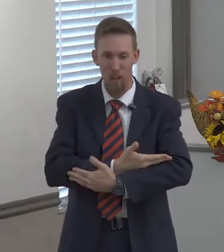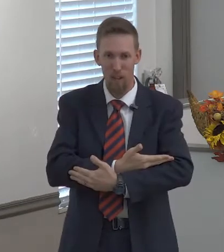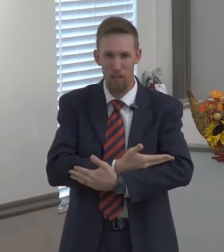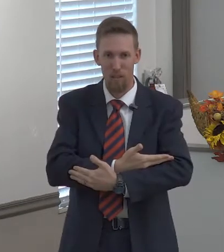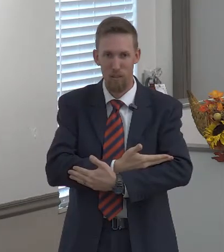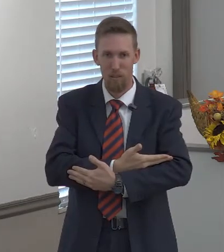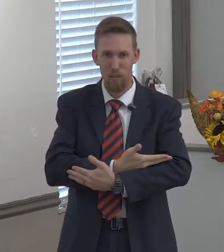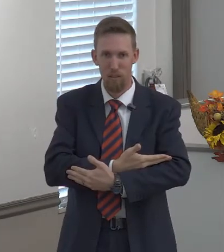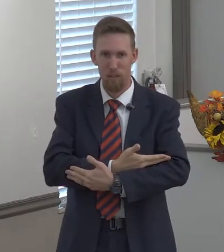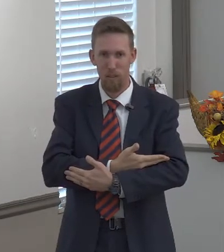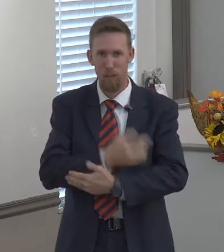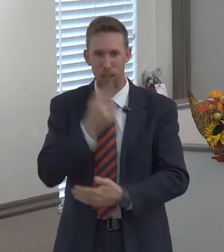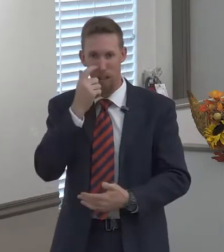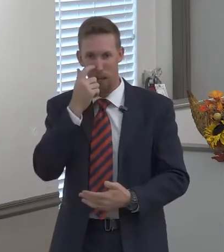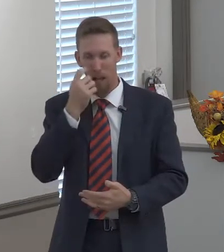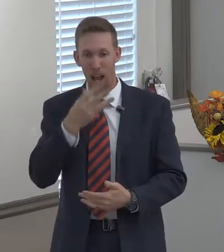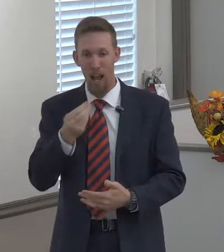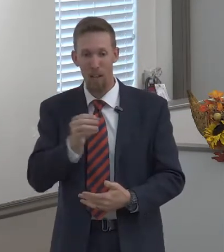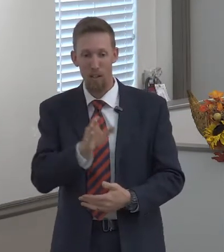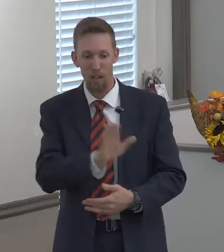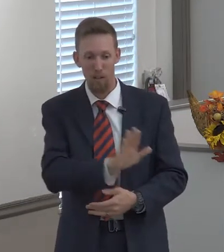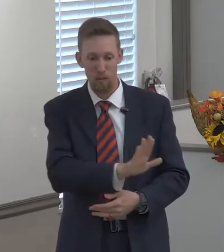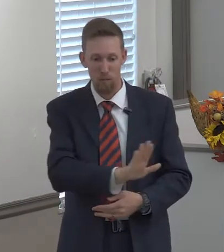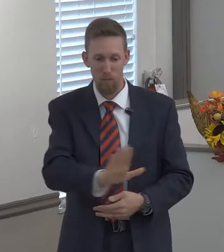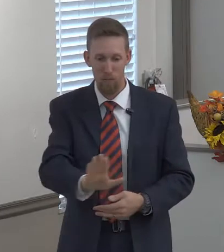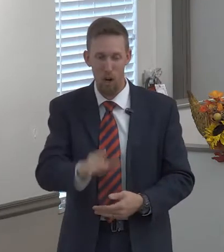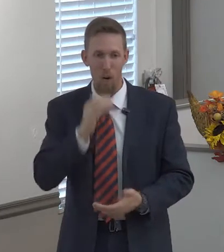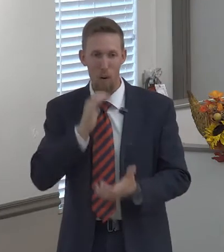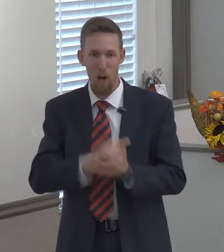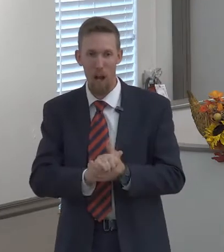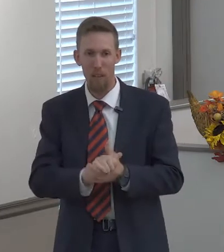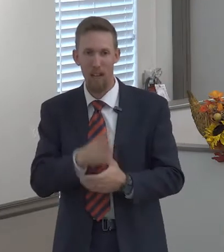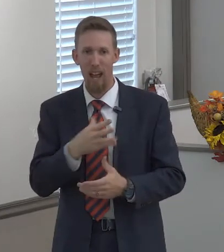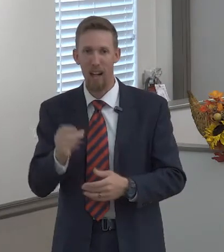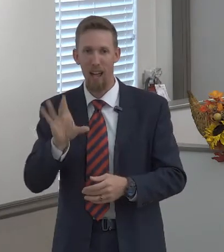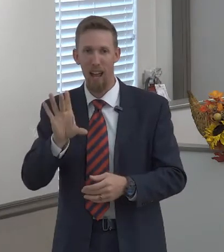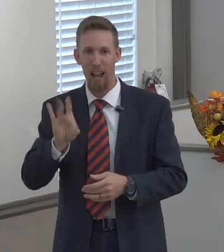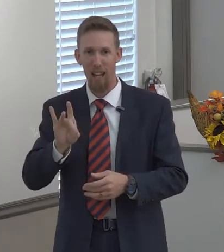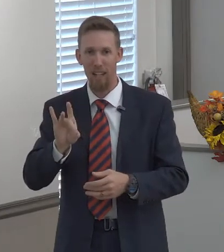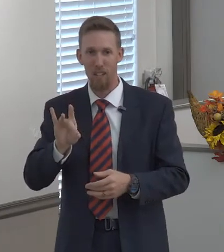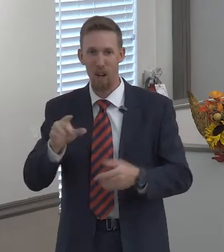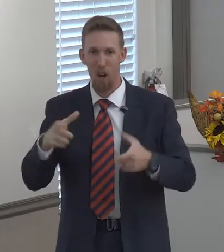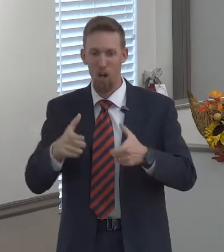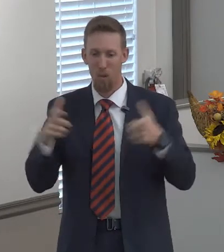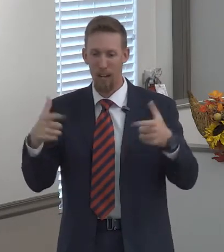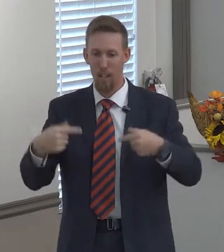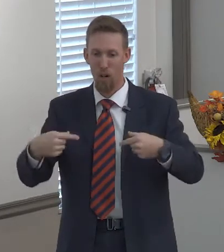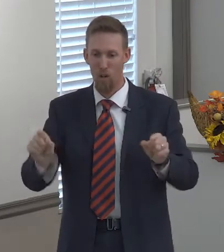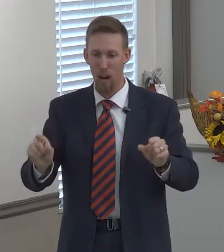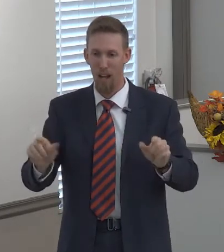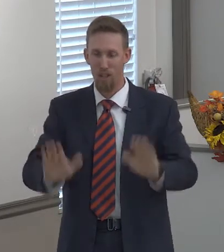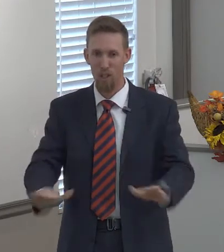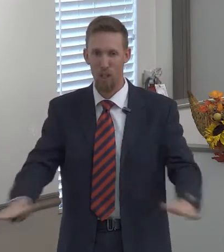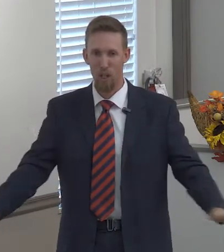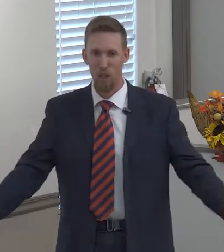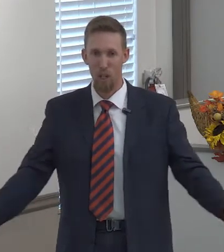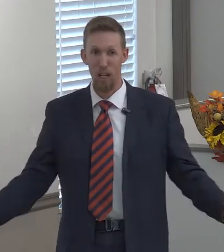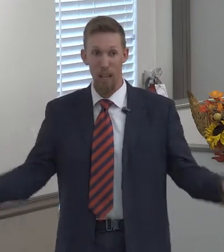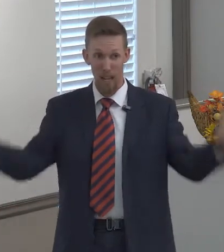today, or I think they're all, I've only had Jace jumping on me, so I don't know,